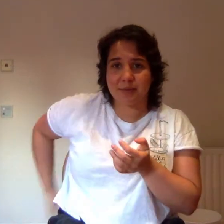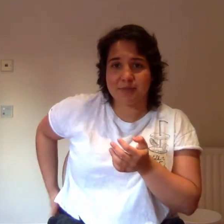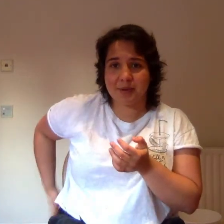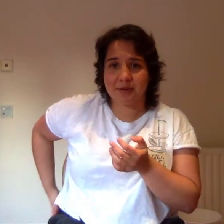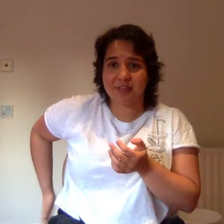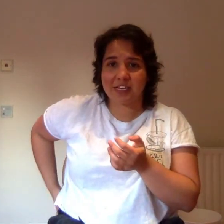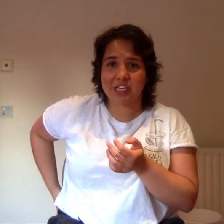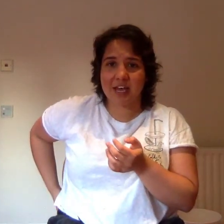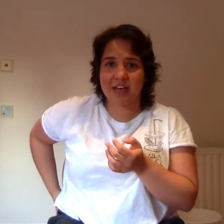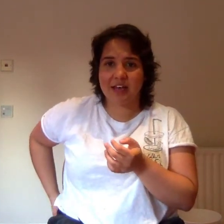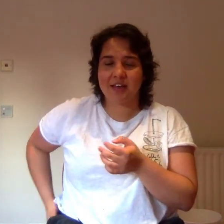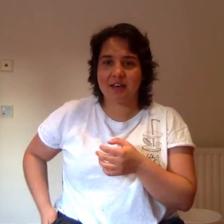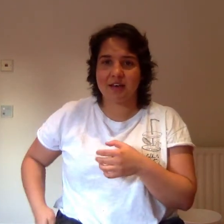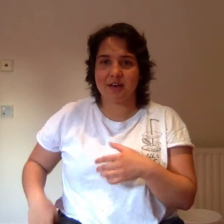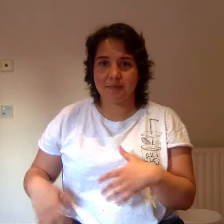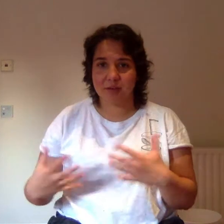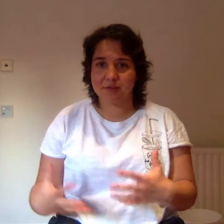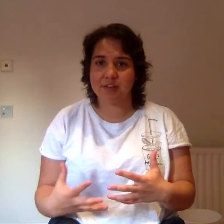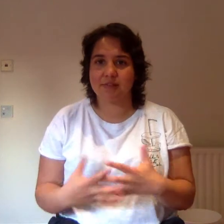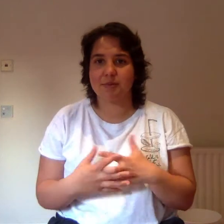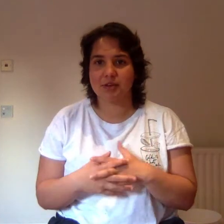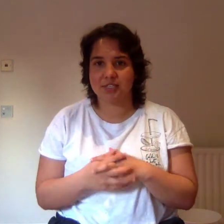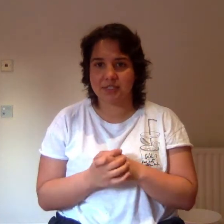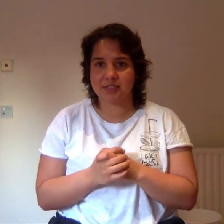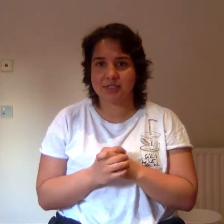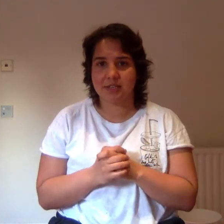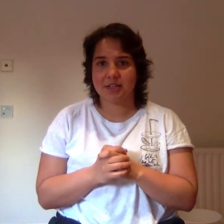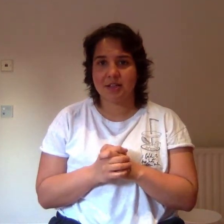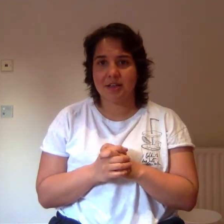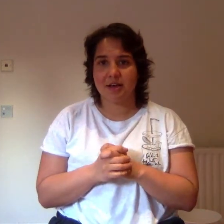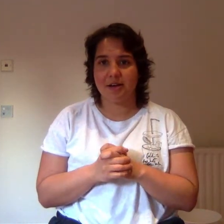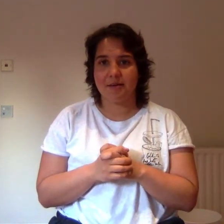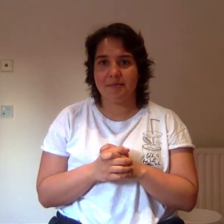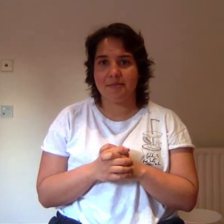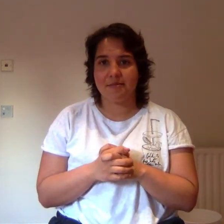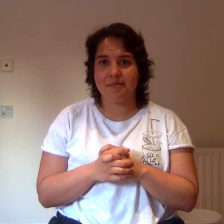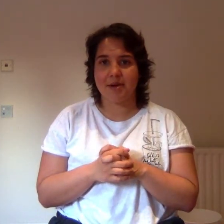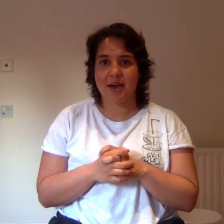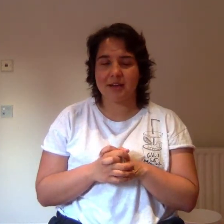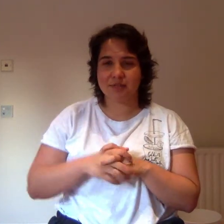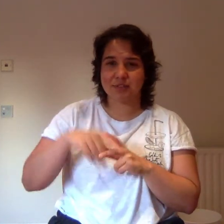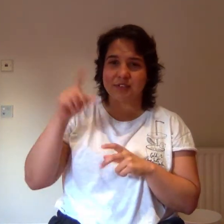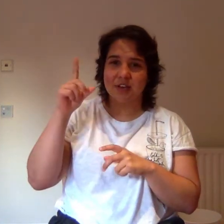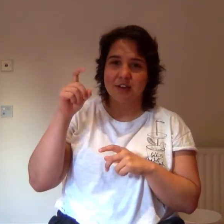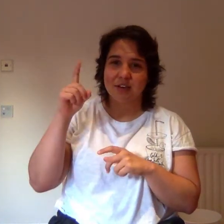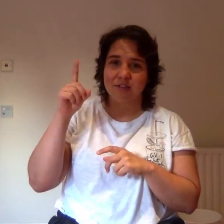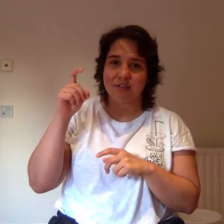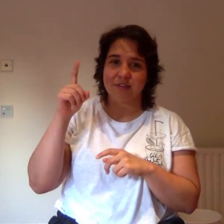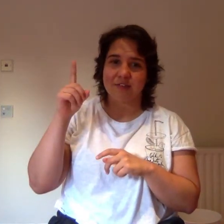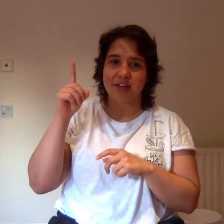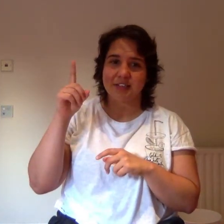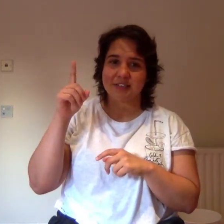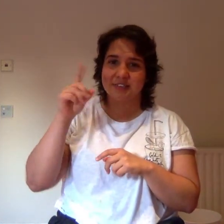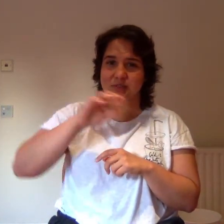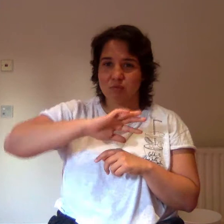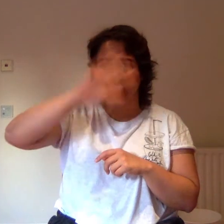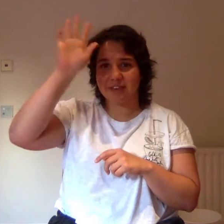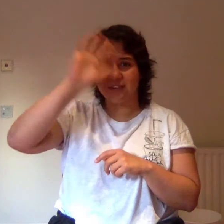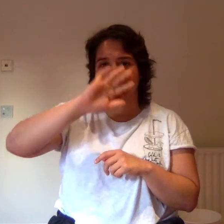tapping on their chair, they'll feel the vibrations. And also turning on and off lights,